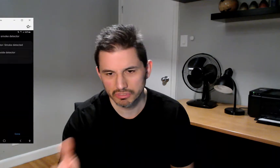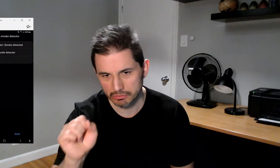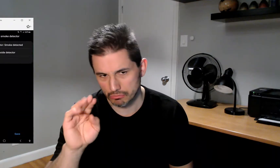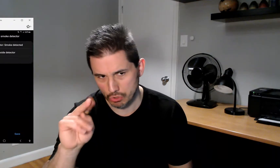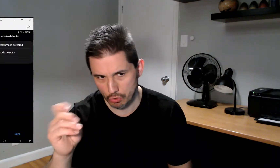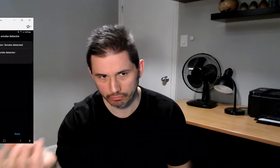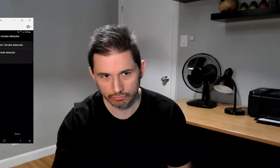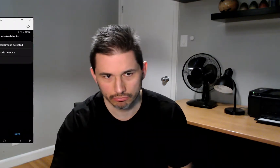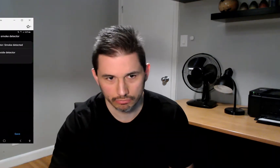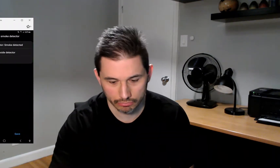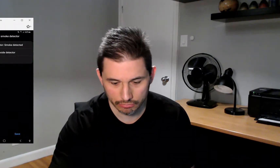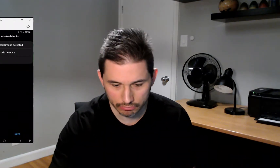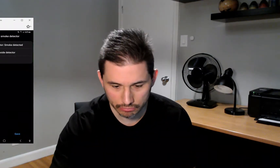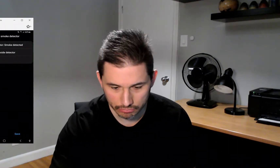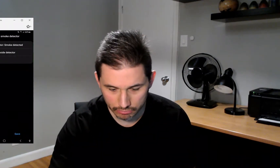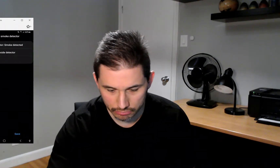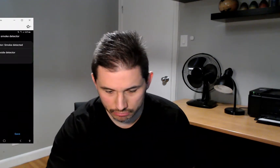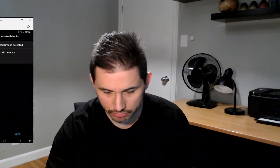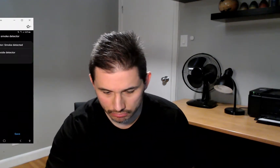So when it detects smoke,